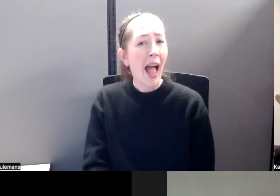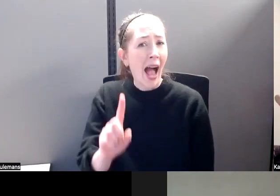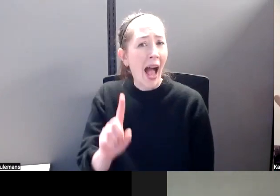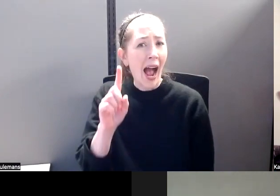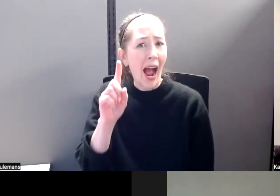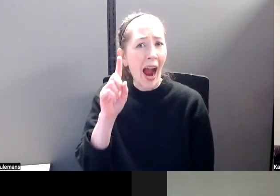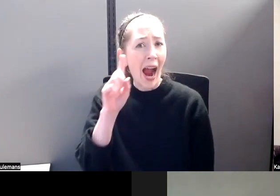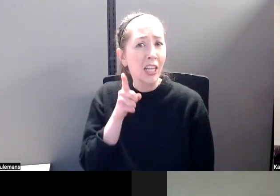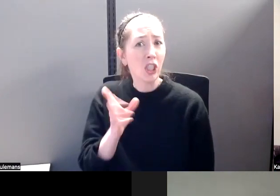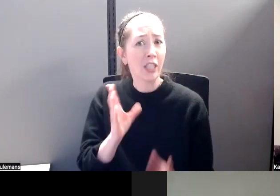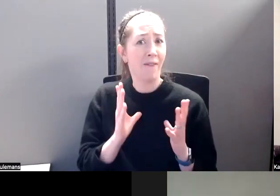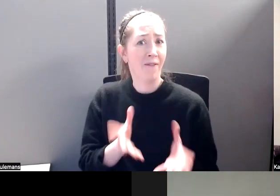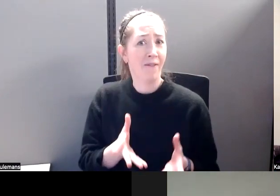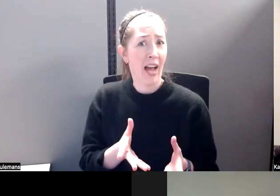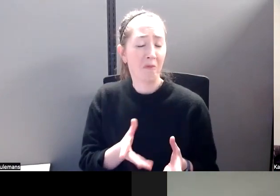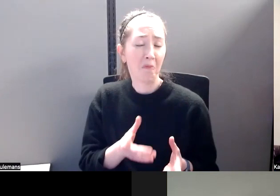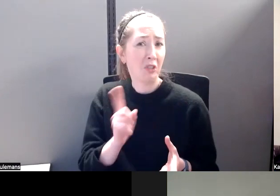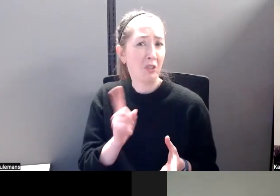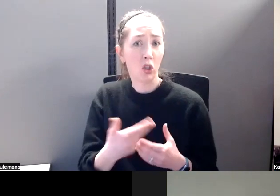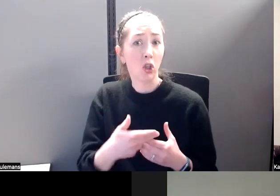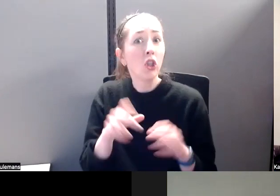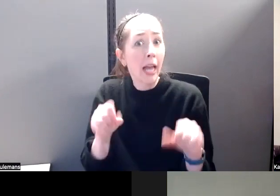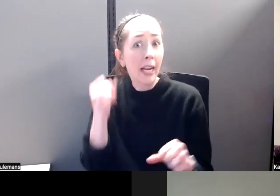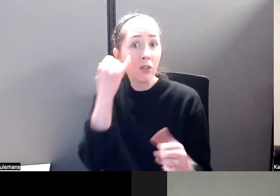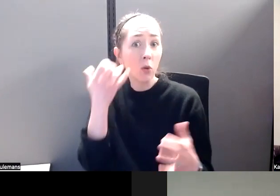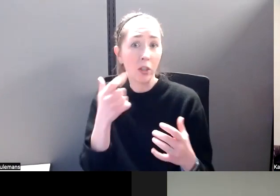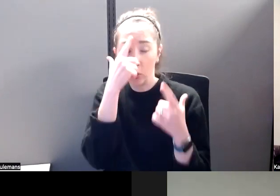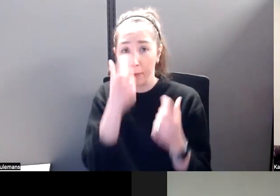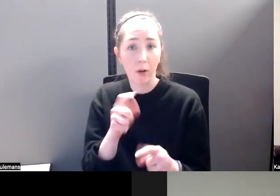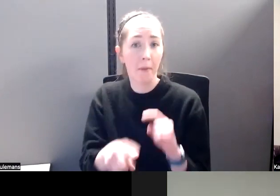she's okay. I don't know that she needs to. She can come in if she'd like, but